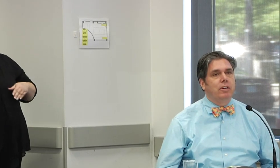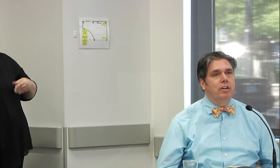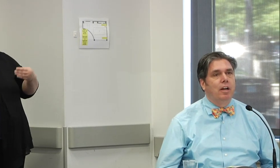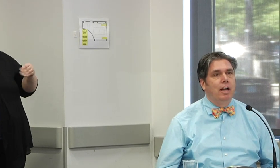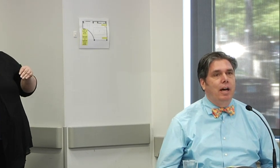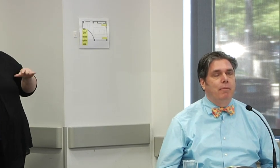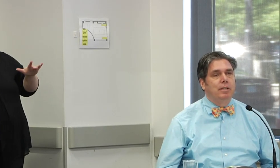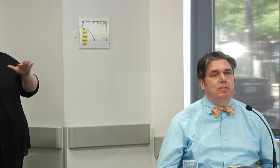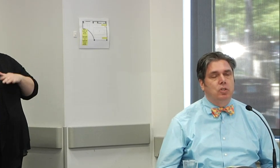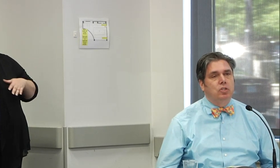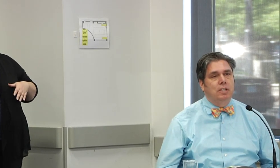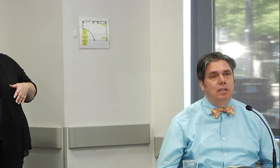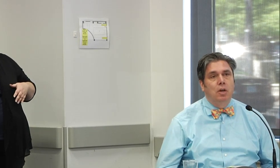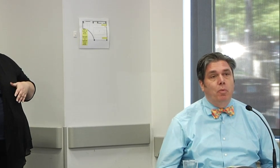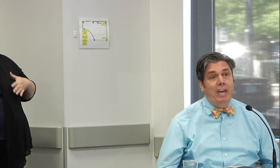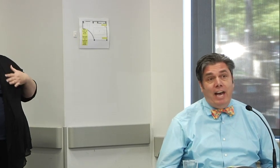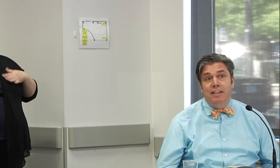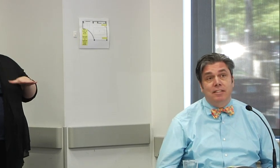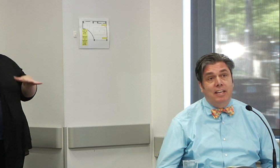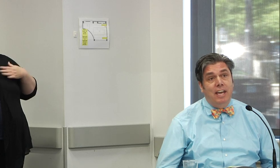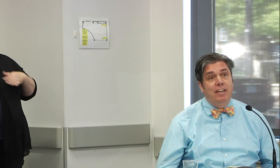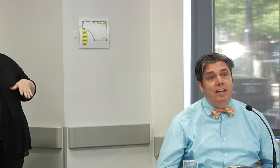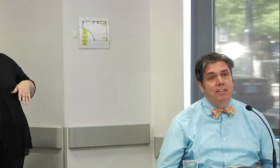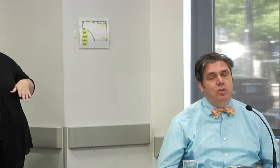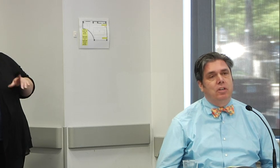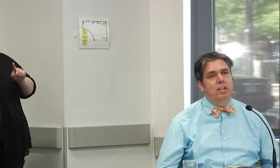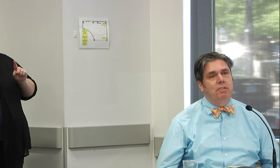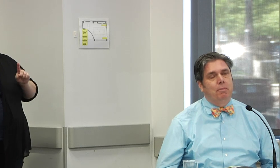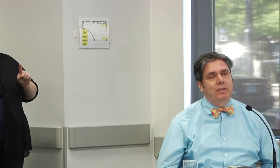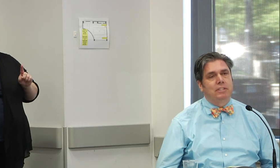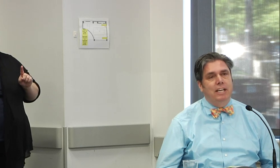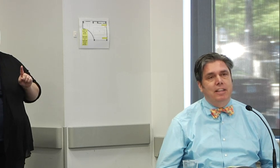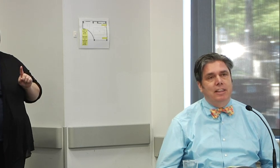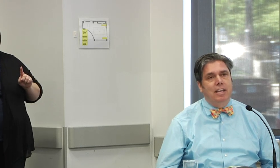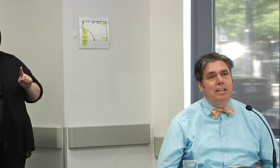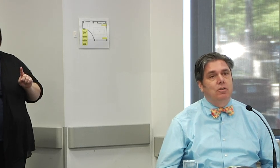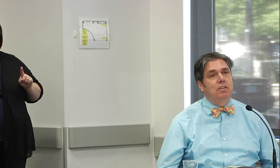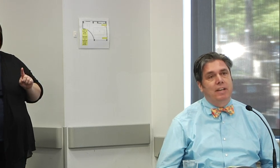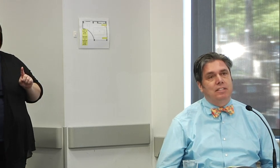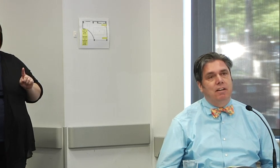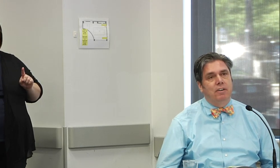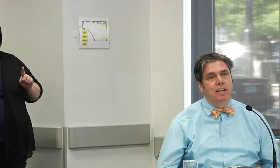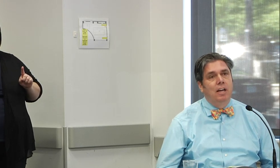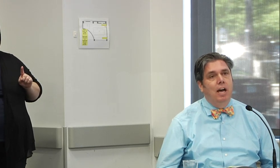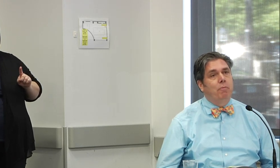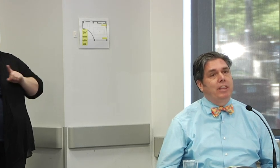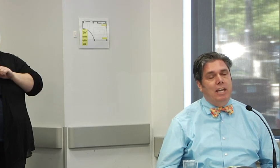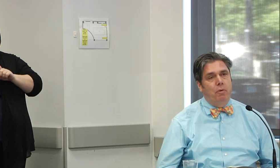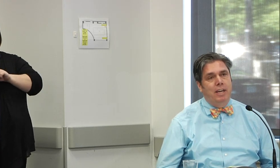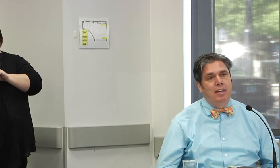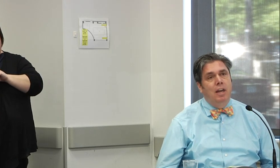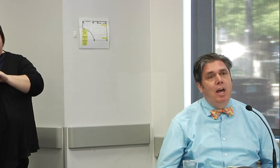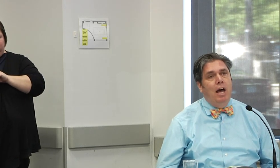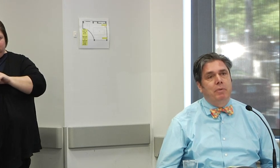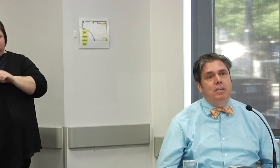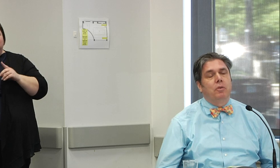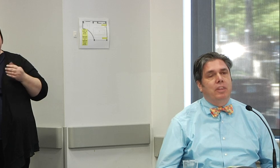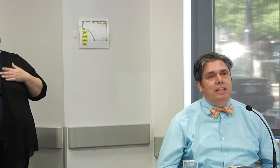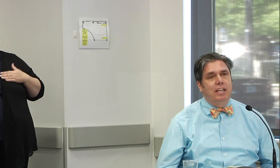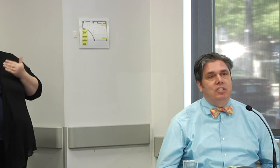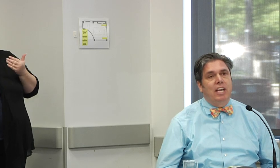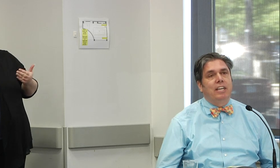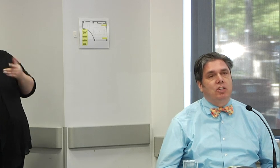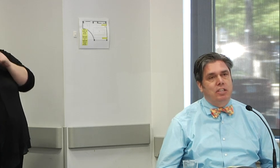another institution, we ask, again, as you heard Governor Brown say, that they use a face covering when they go in. We don't think